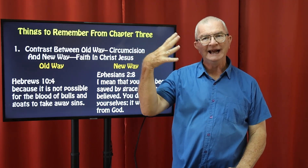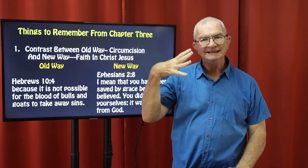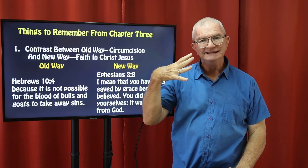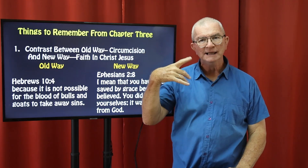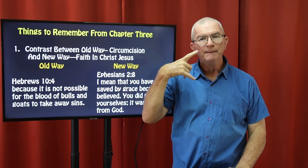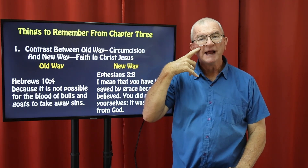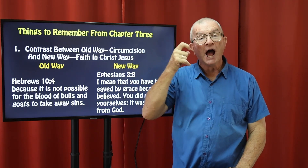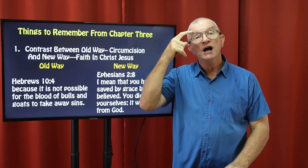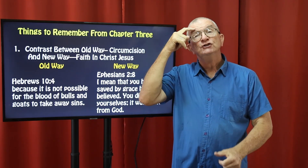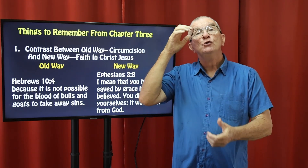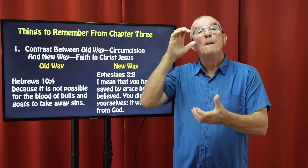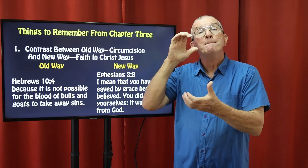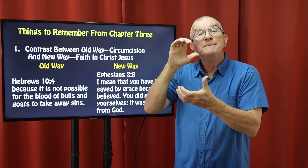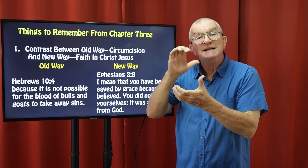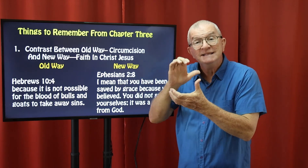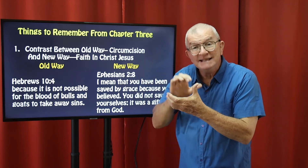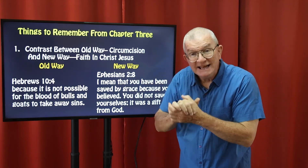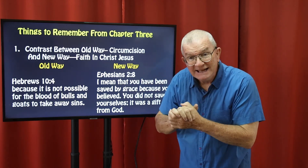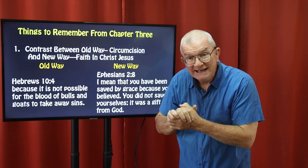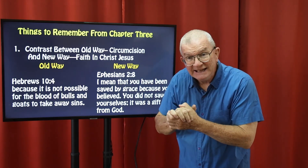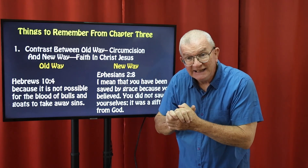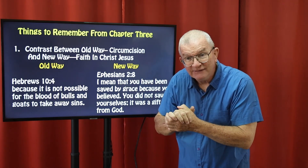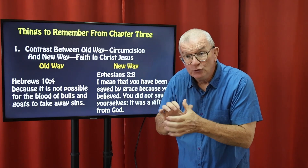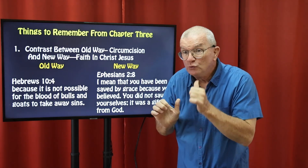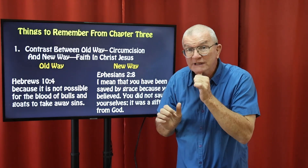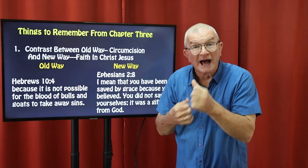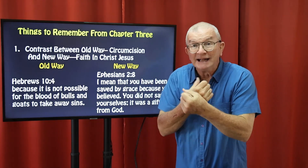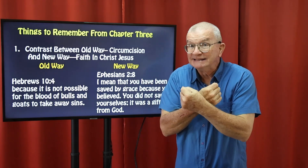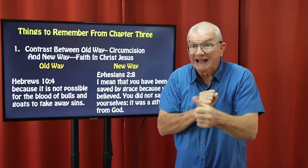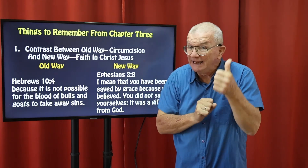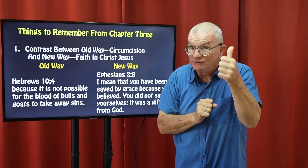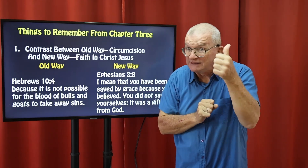have been saved by grace. Because you believe, you did